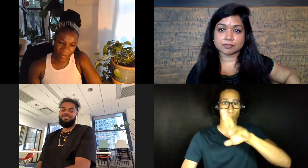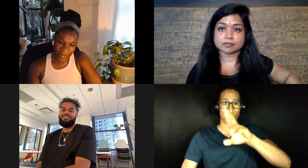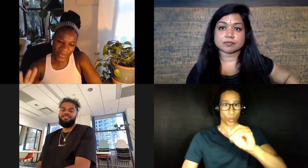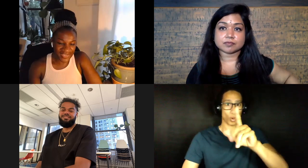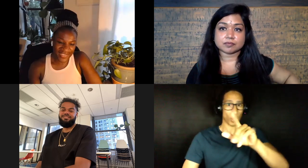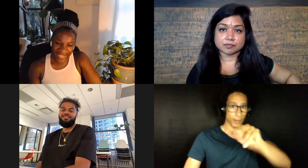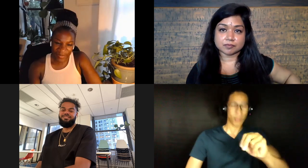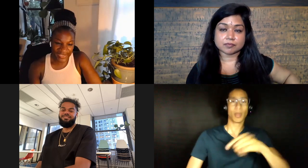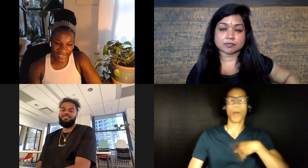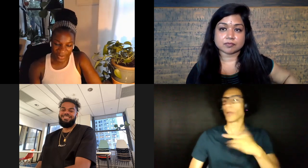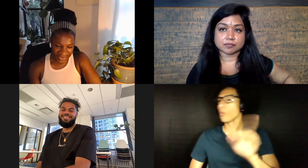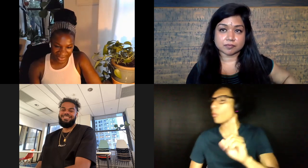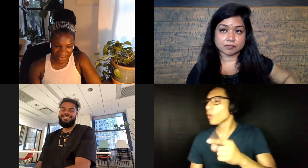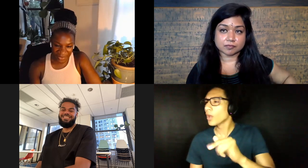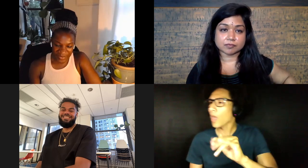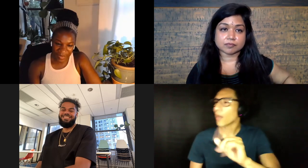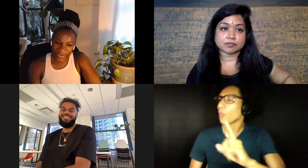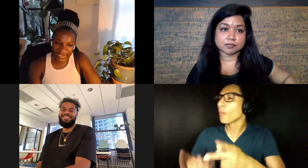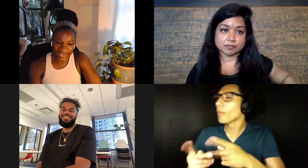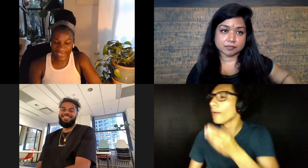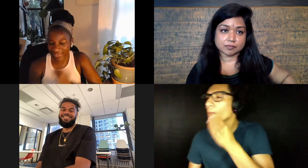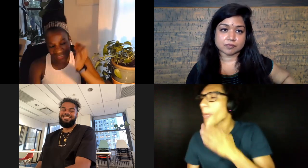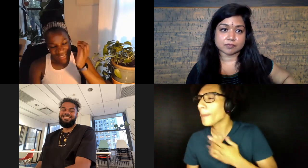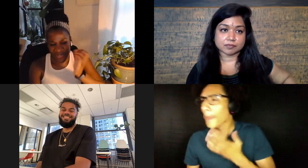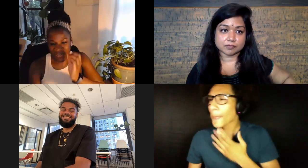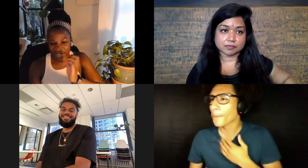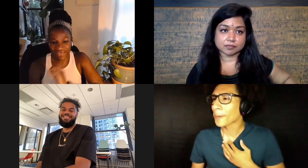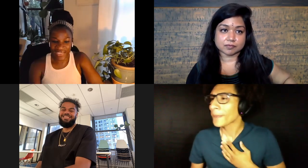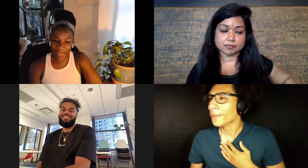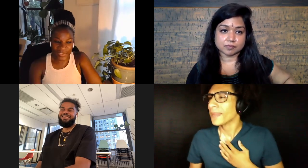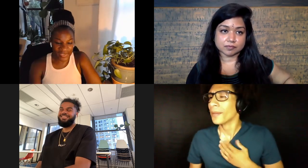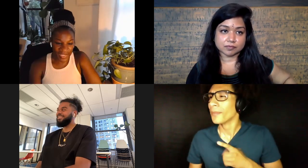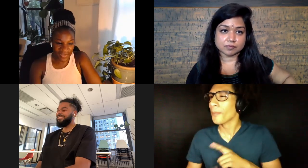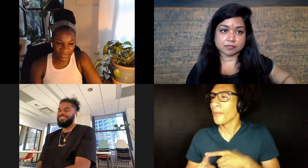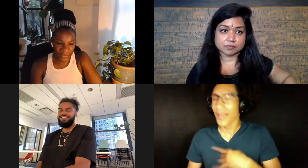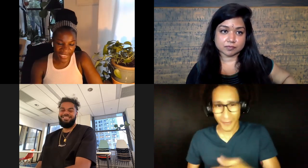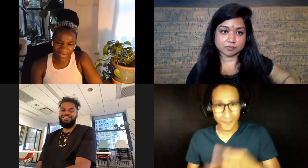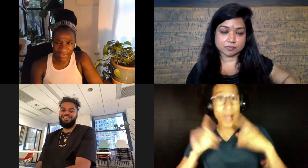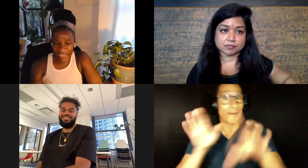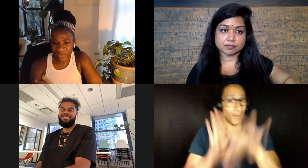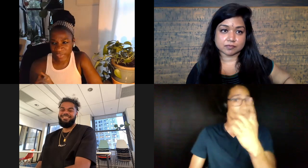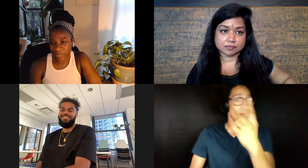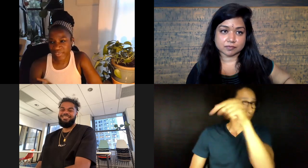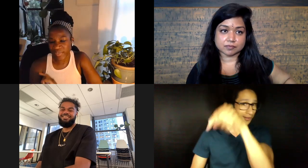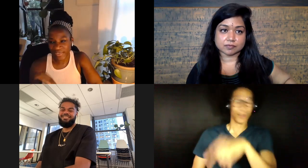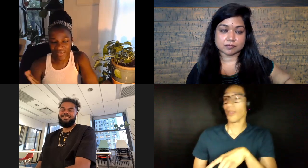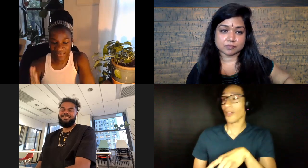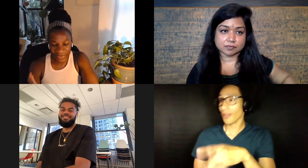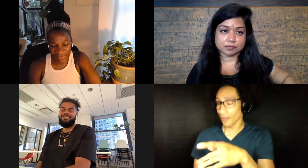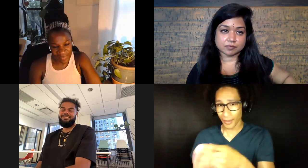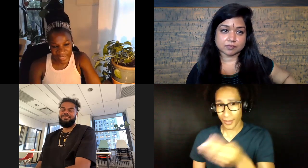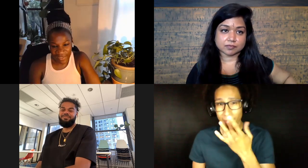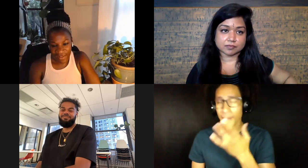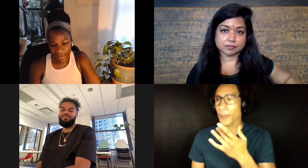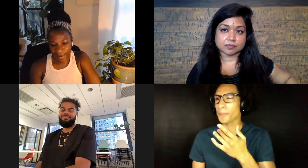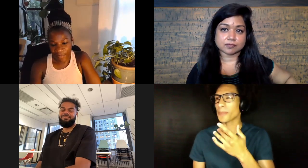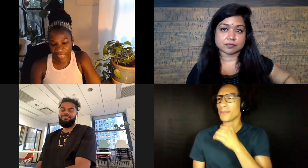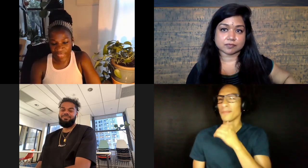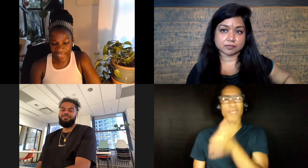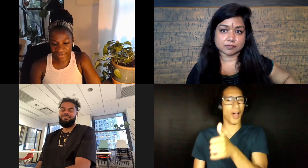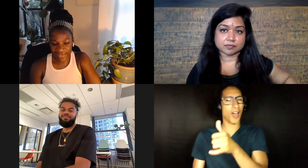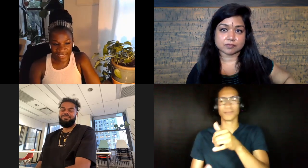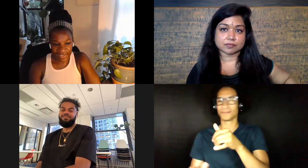film world, and I'm super excited about those things dropping as well. So related to touring, we actually have a question from the